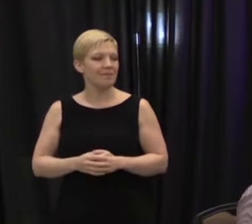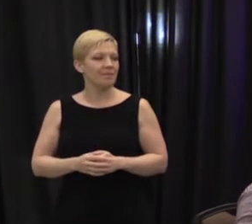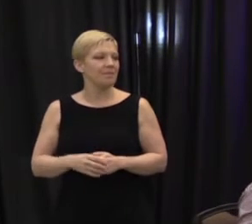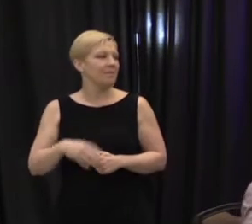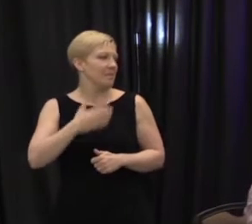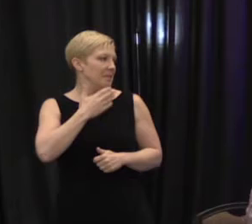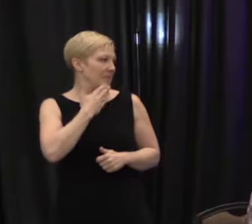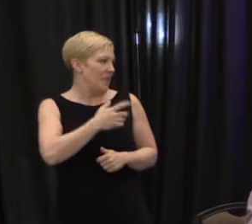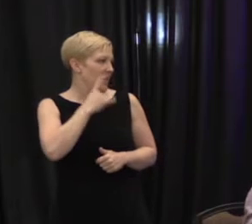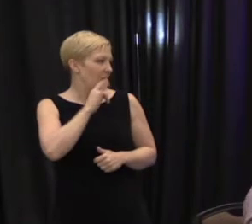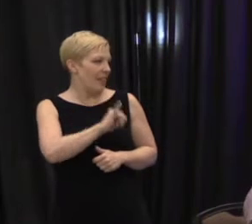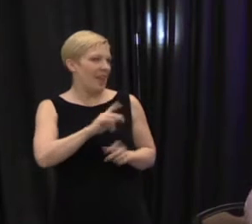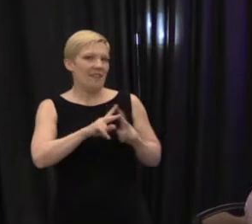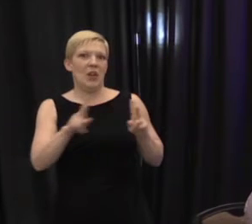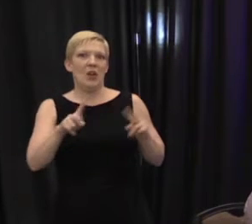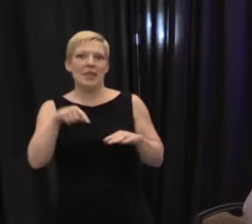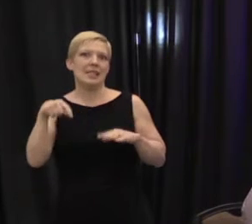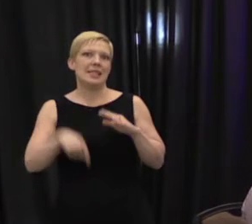very leading question.